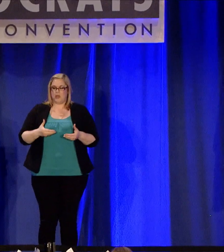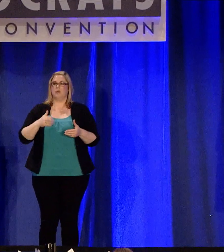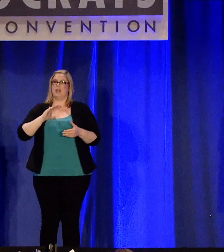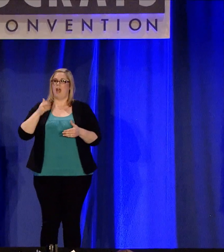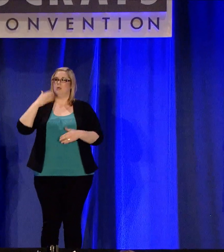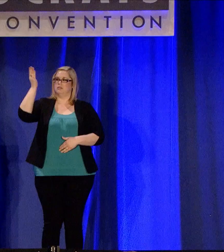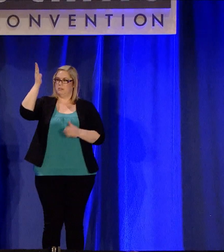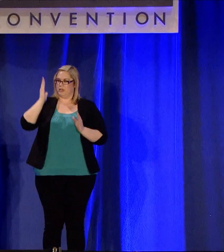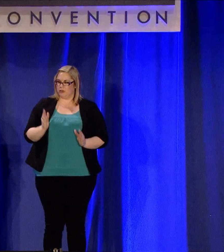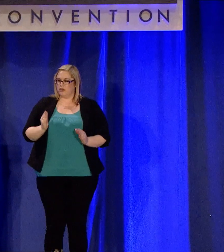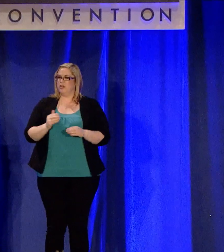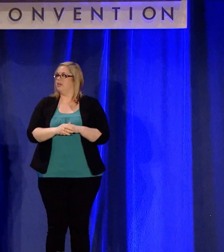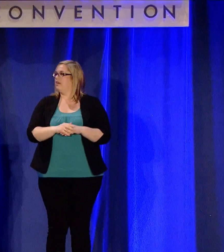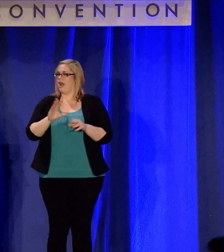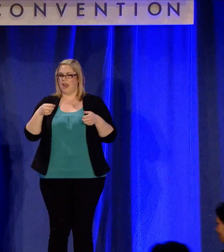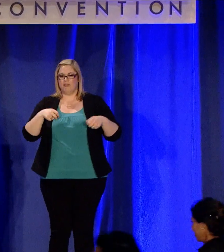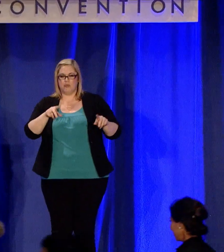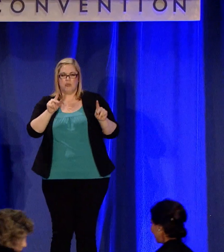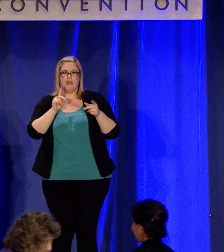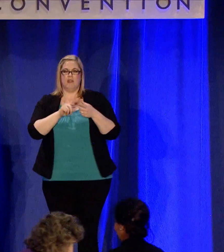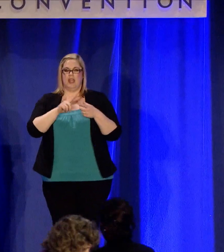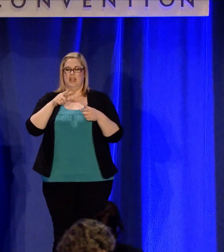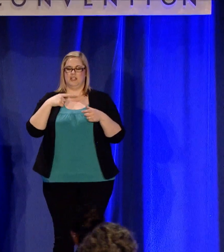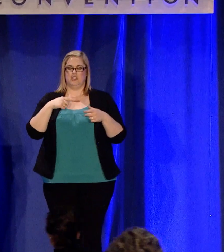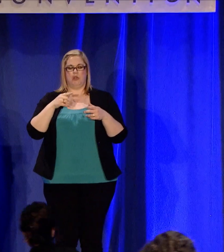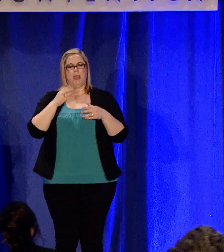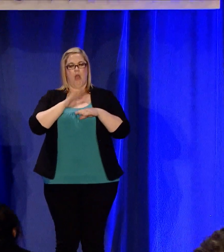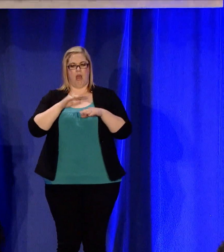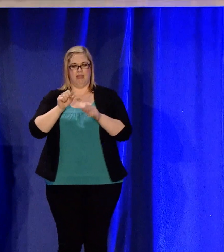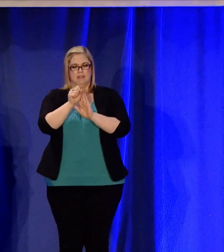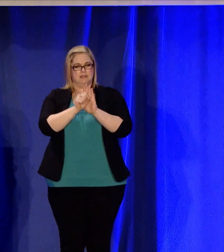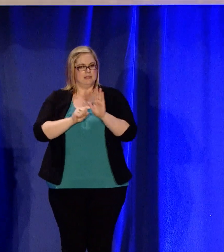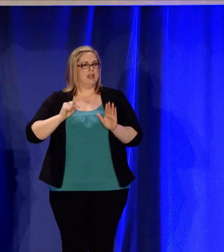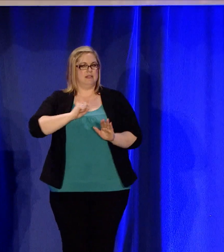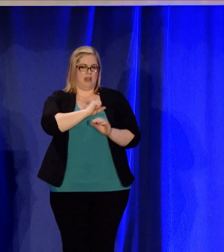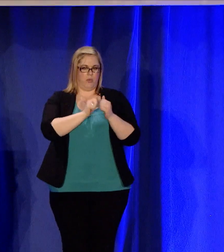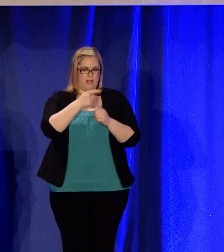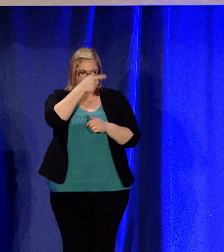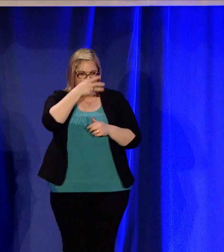speaker. Had the privilege of being in the state Senate with him.